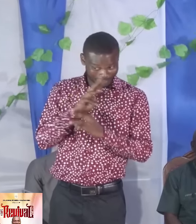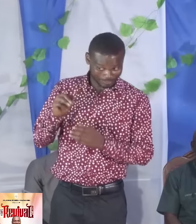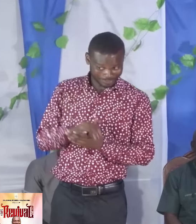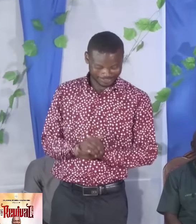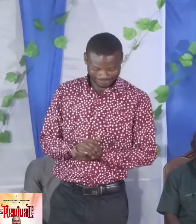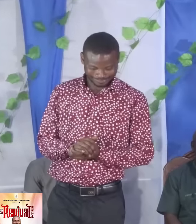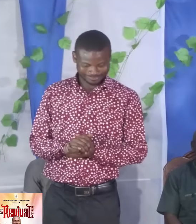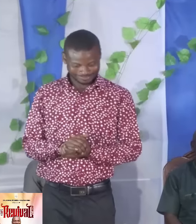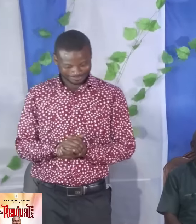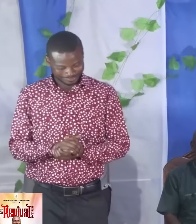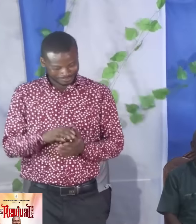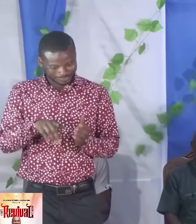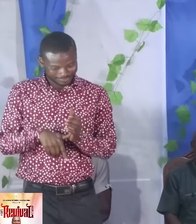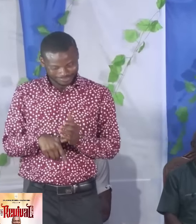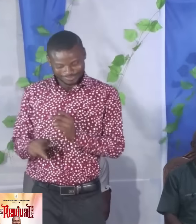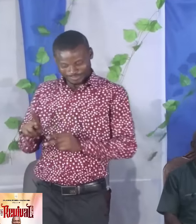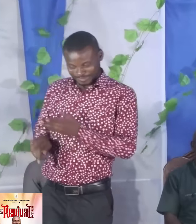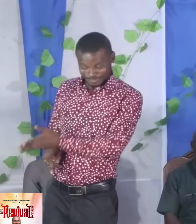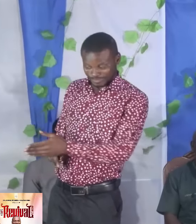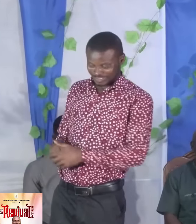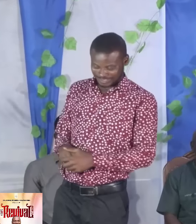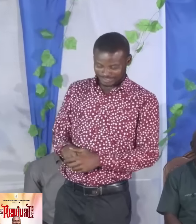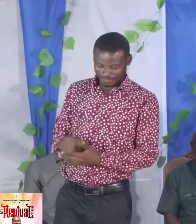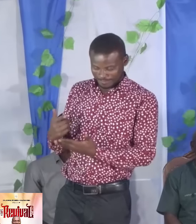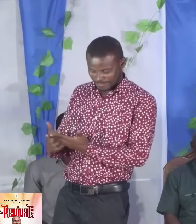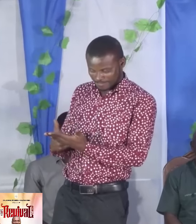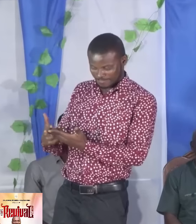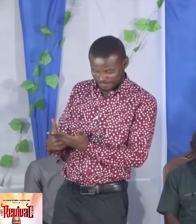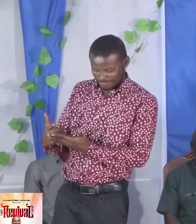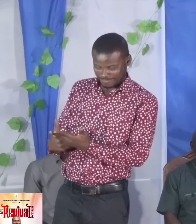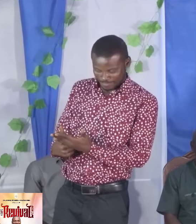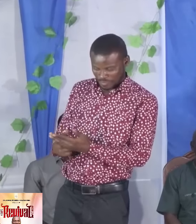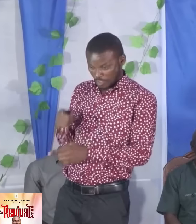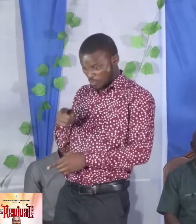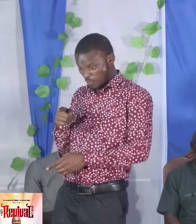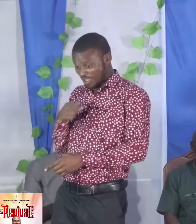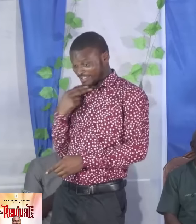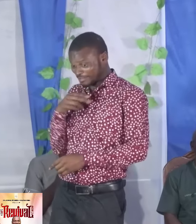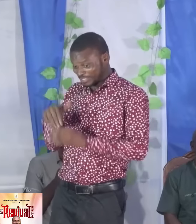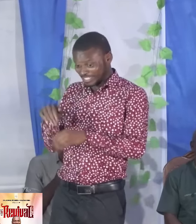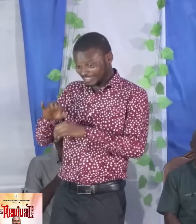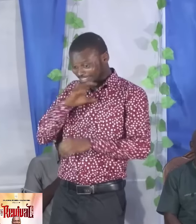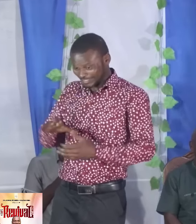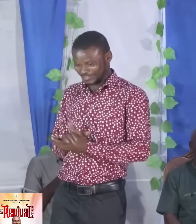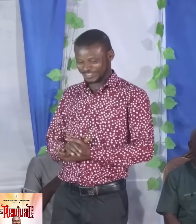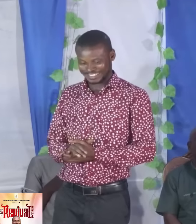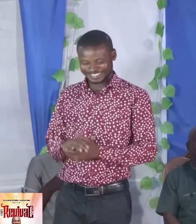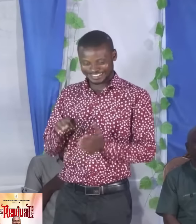no wa kacha na dan from neti ho no hwe doctor siema no no no Church of Christ am se anye yi akwa ne